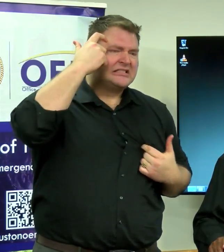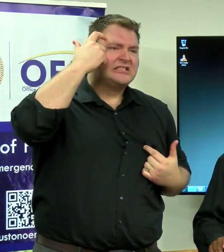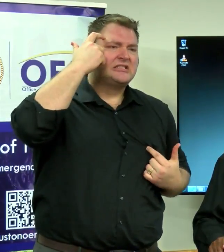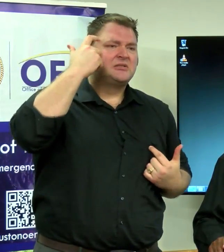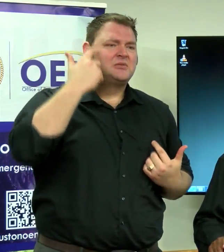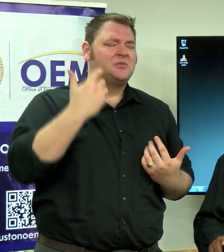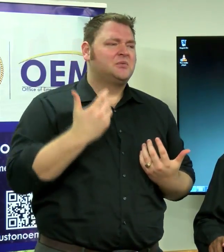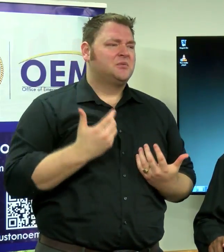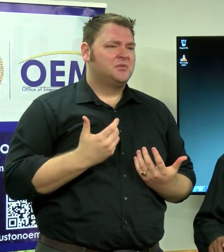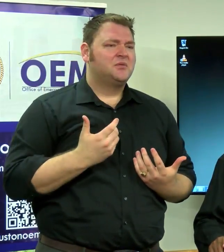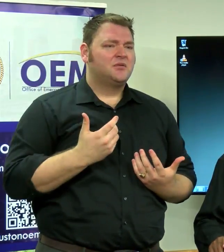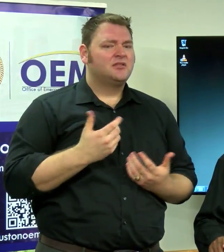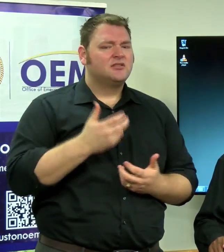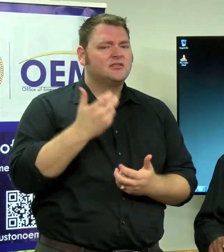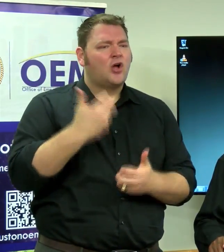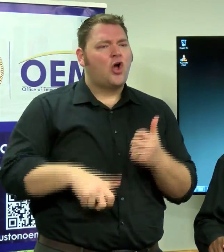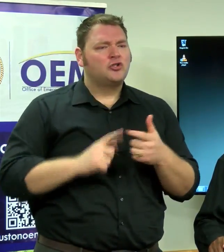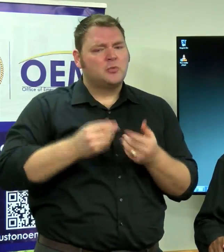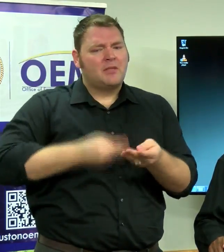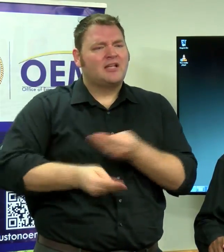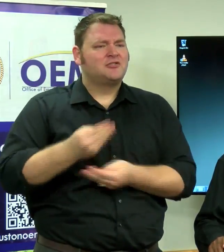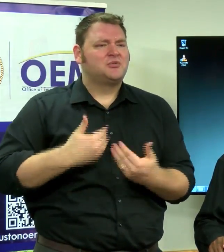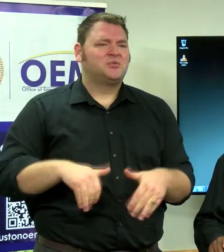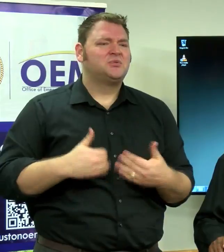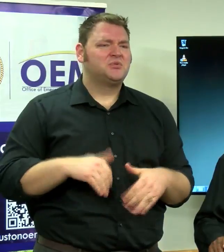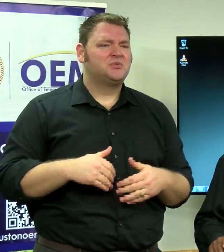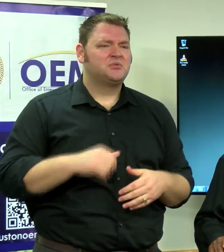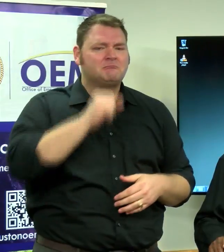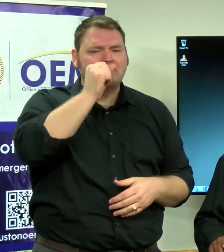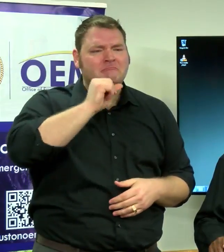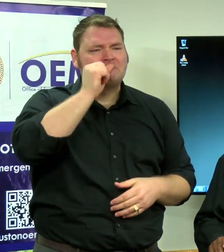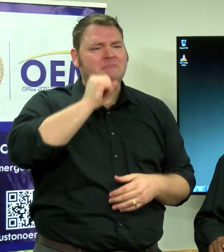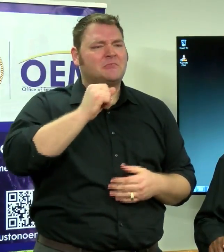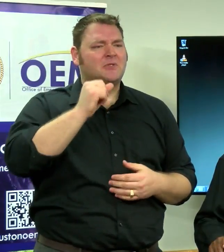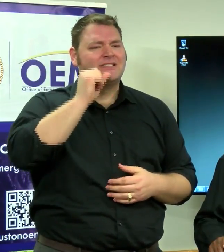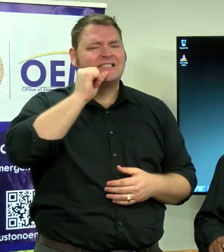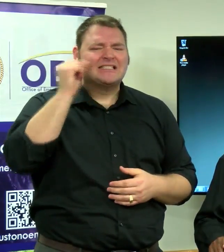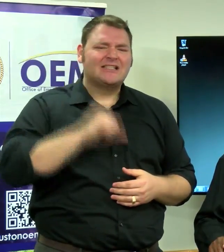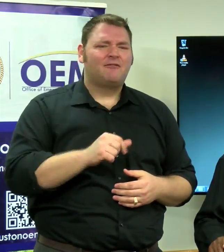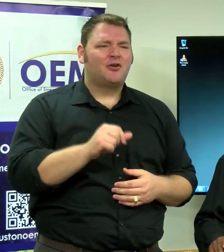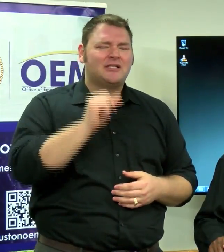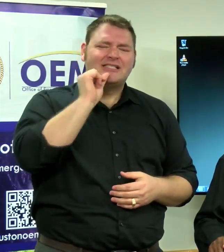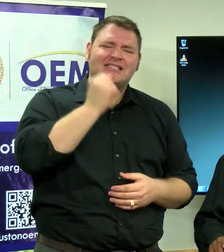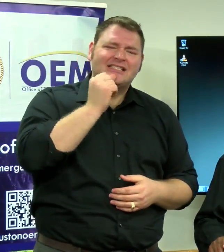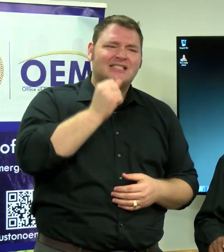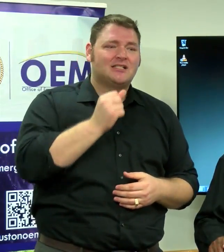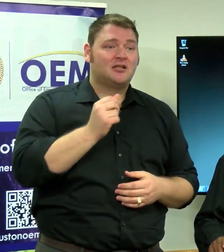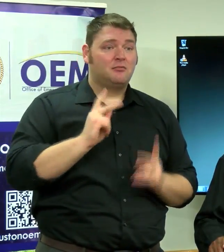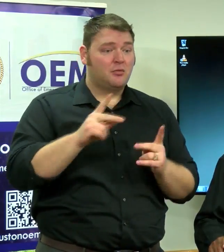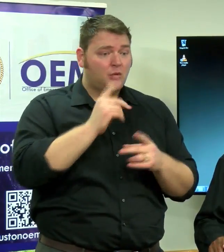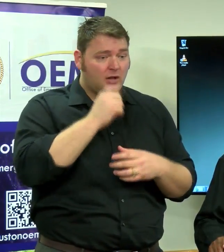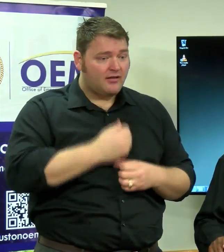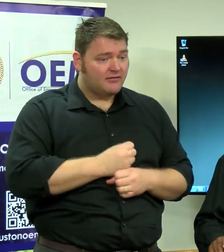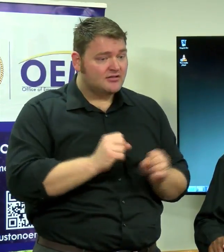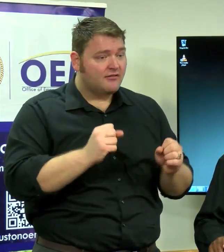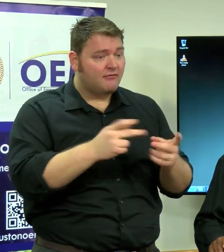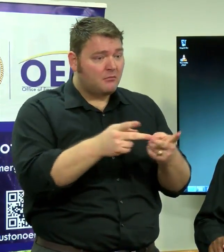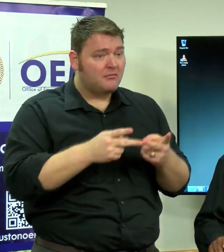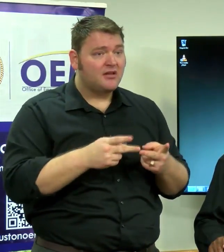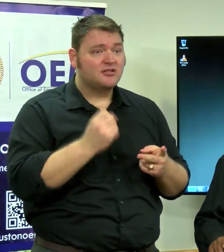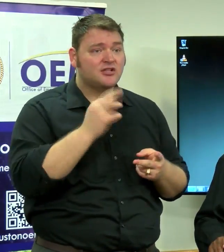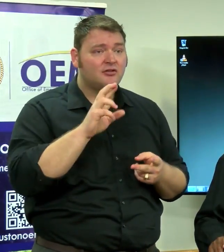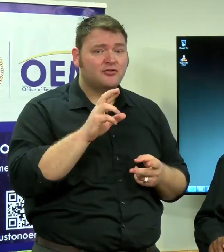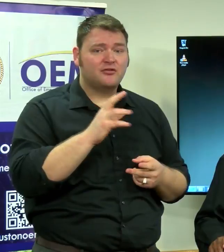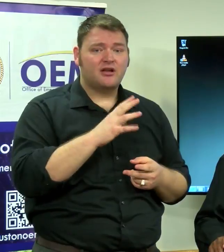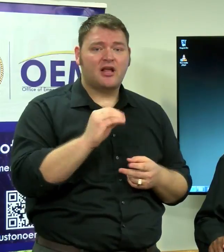measure, but for people for example, in the shelters and people at home, the emotional cost. And that's what we have to be